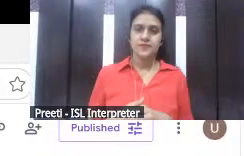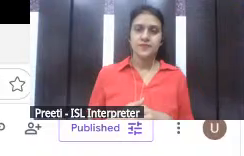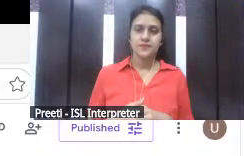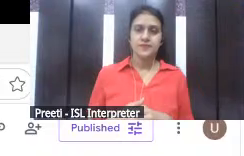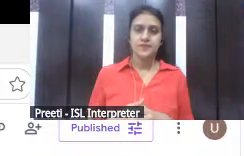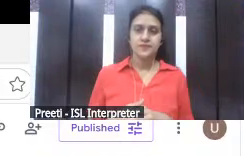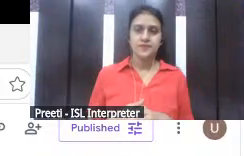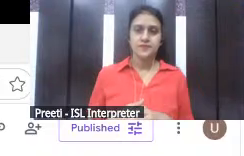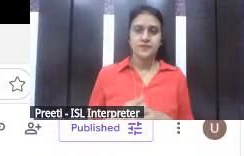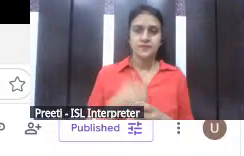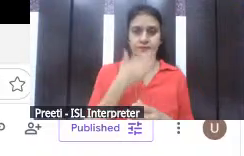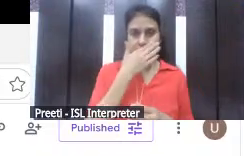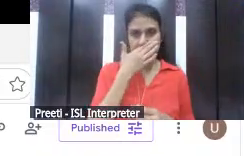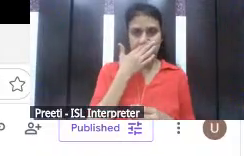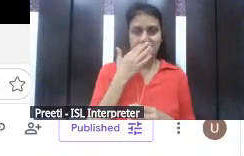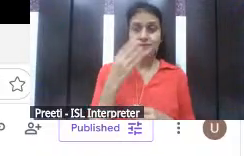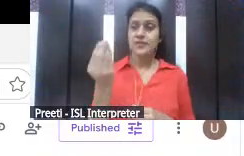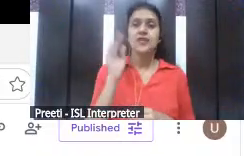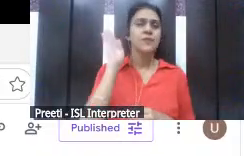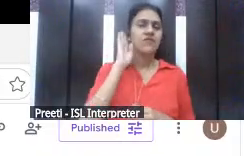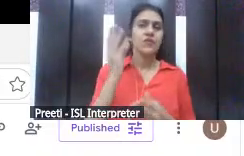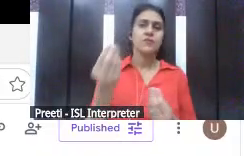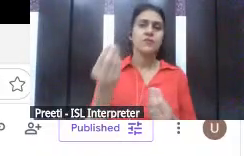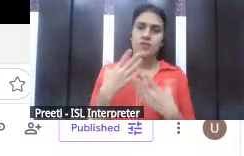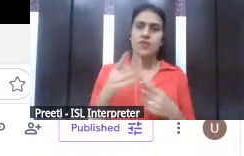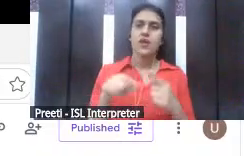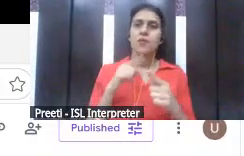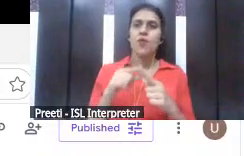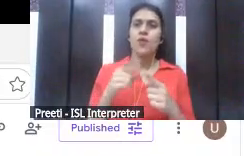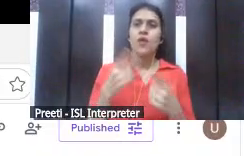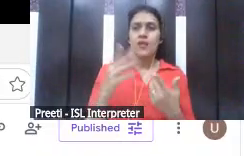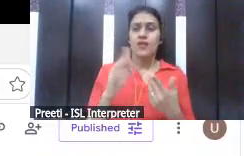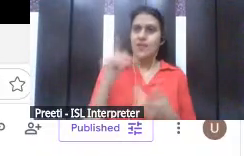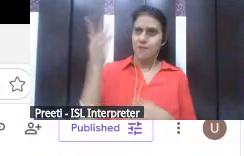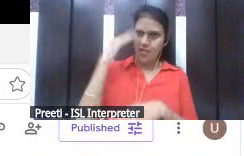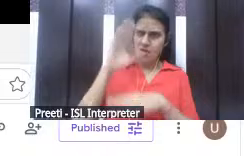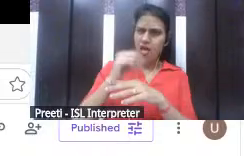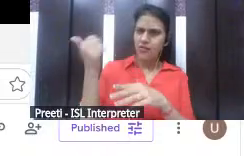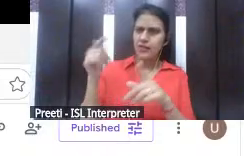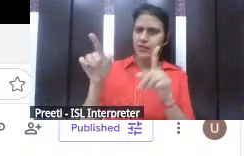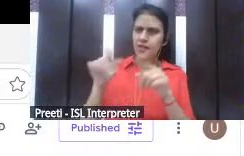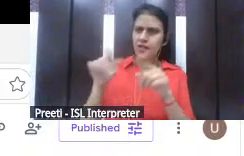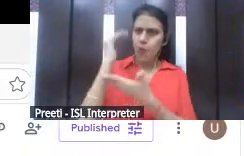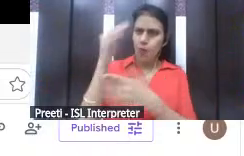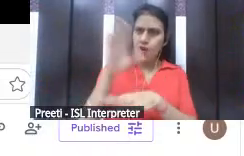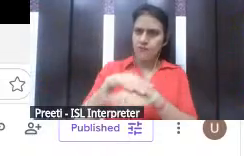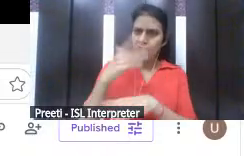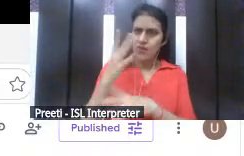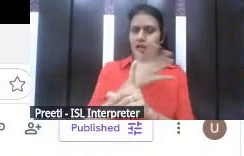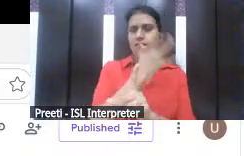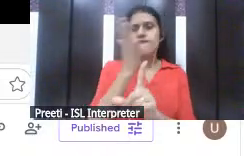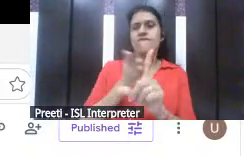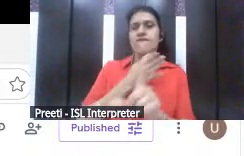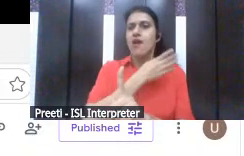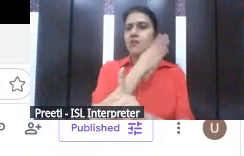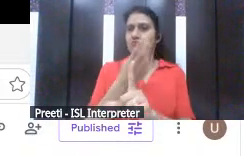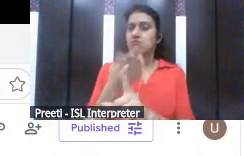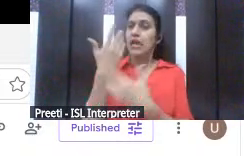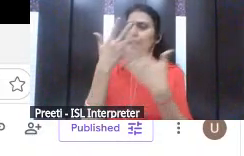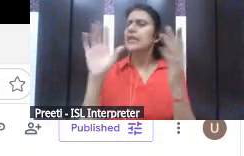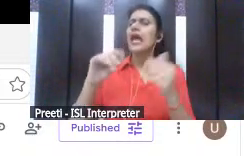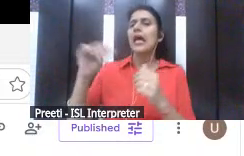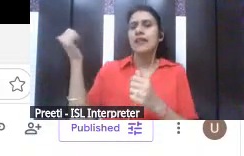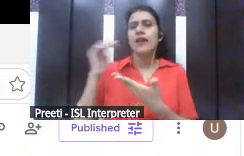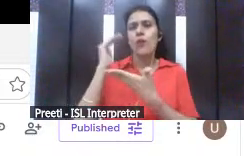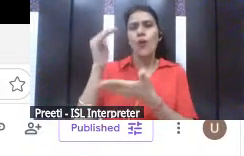Next, you'll have to give some details regarding any recognition or awards that you have received over the last 5 years.